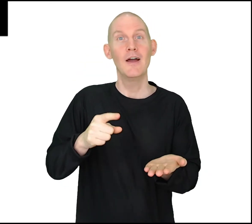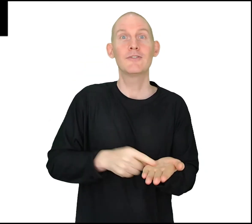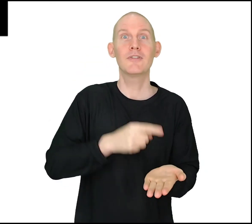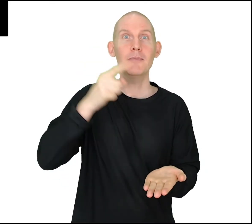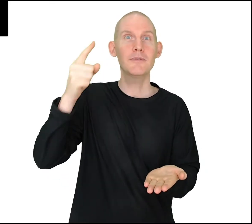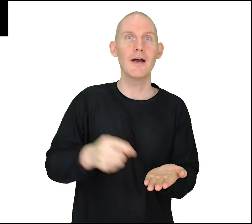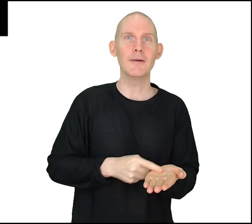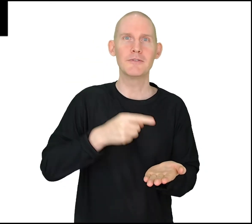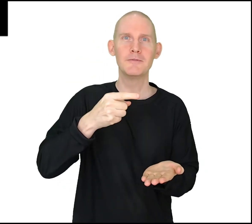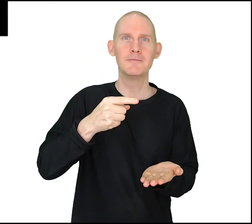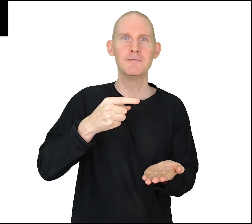Sometimes.